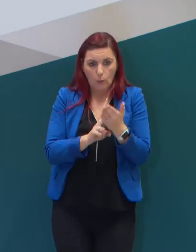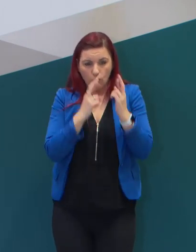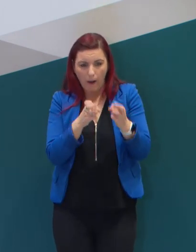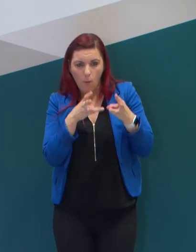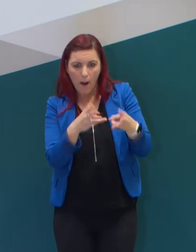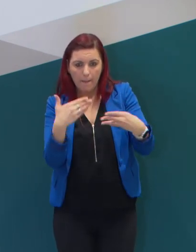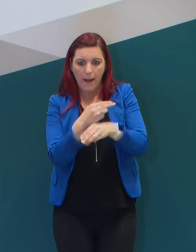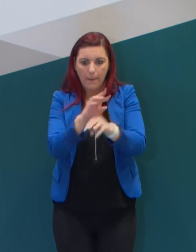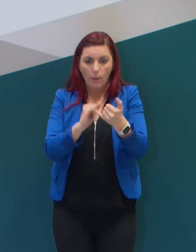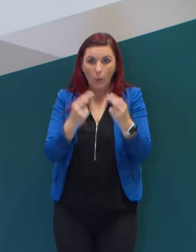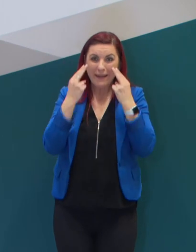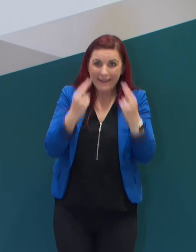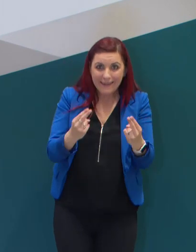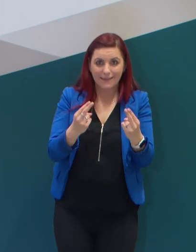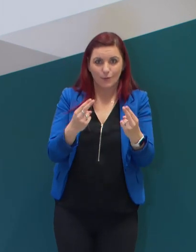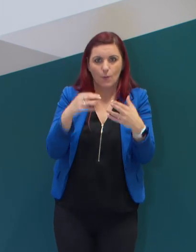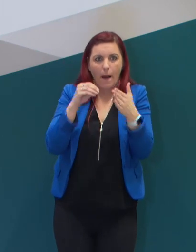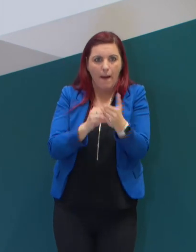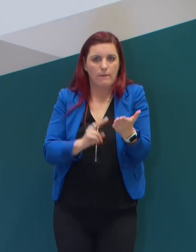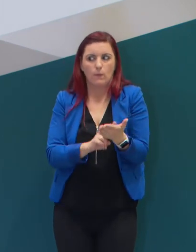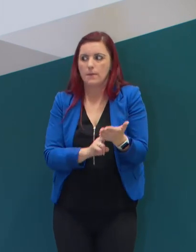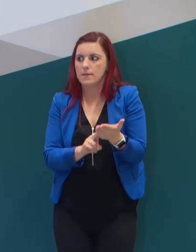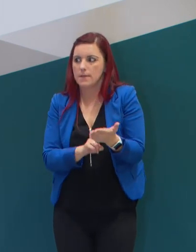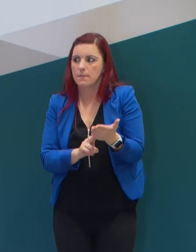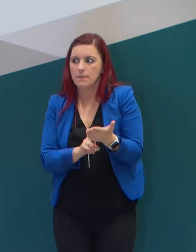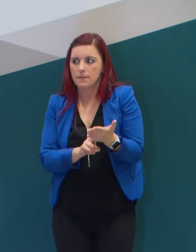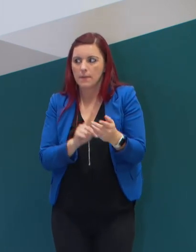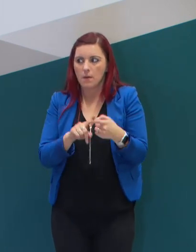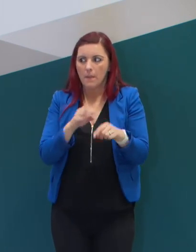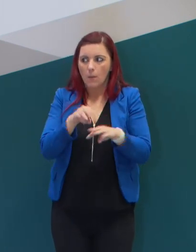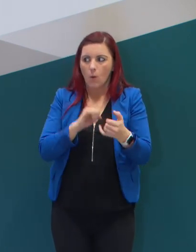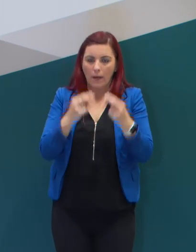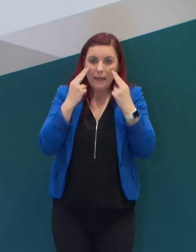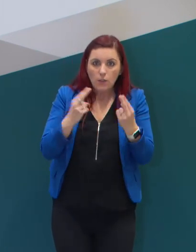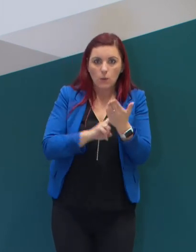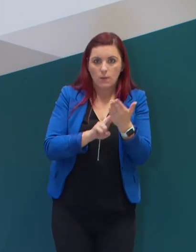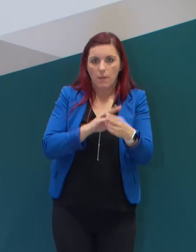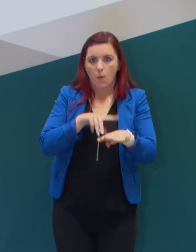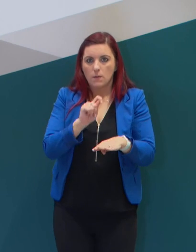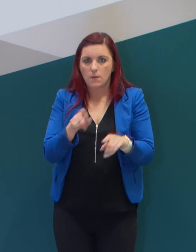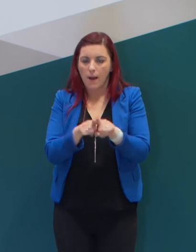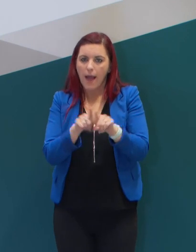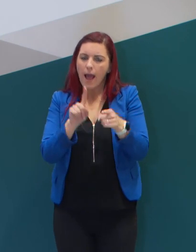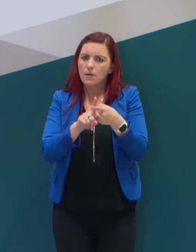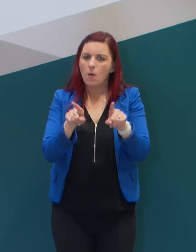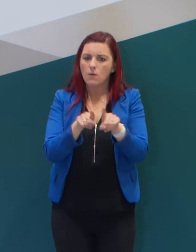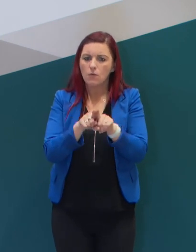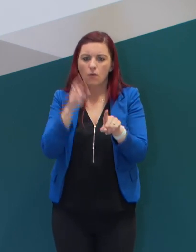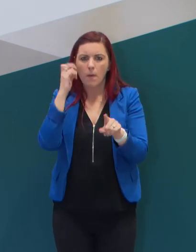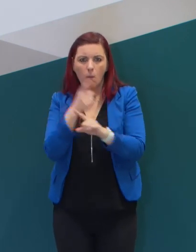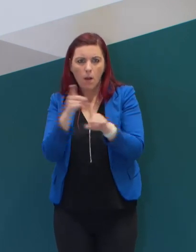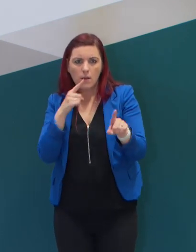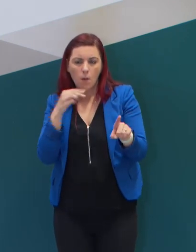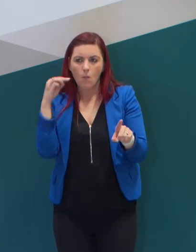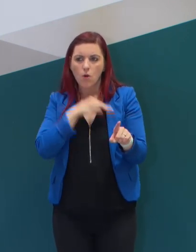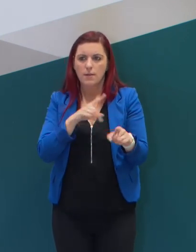those people who most need them in the most at-risk settings, particularly intensive care units and elsewhere, and also to remind people on the importance of not